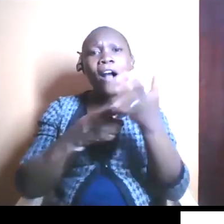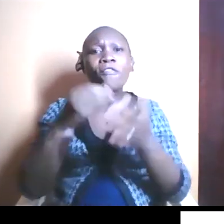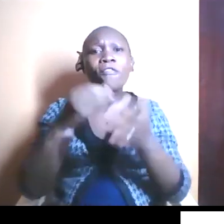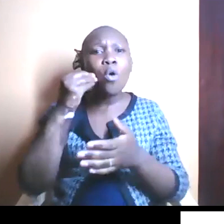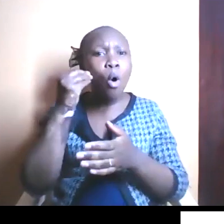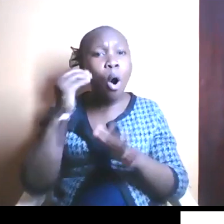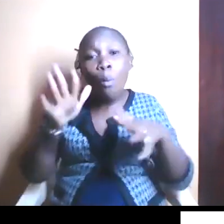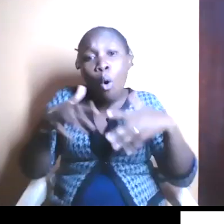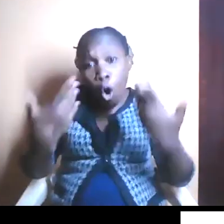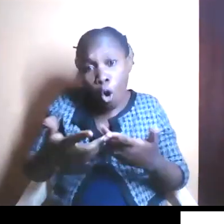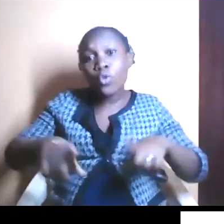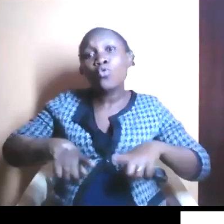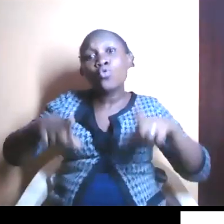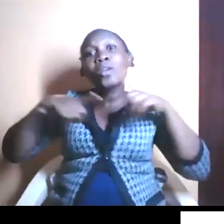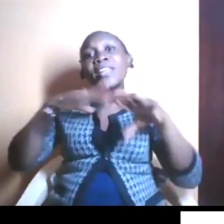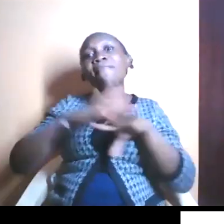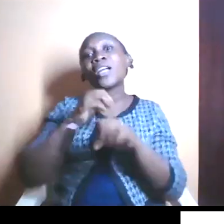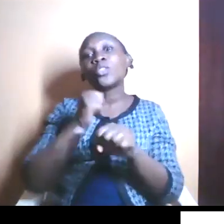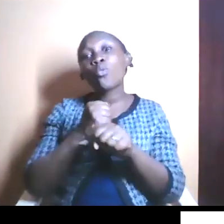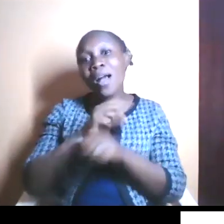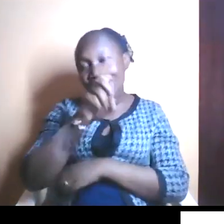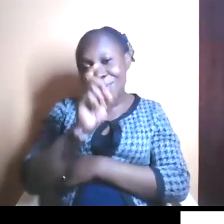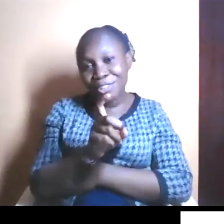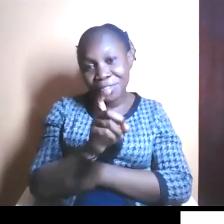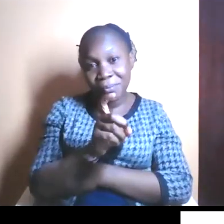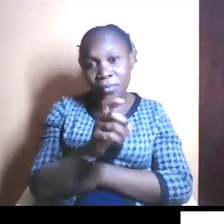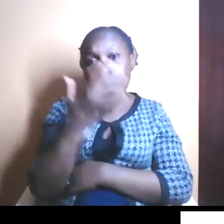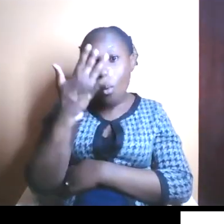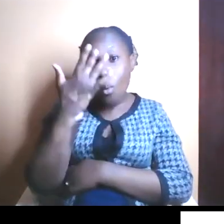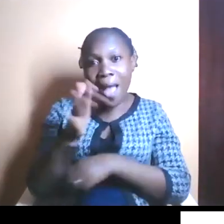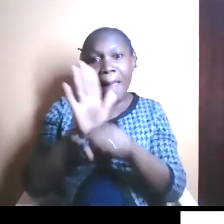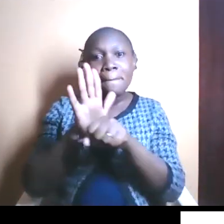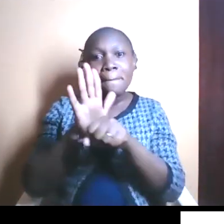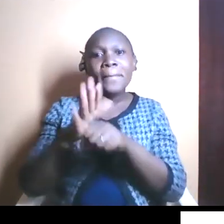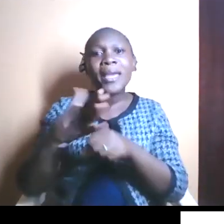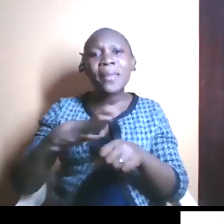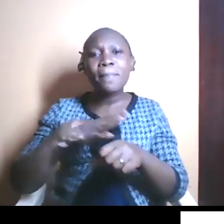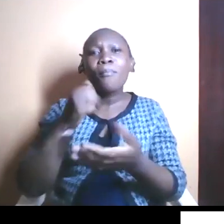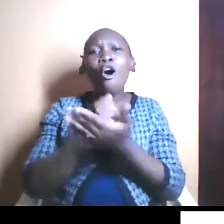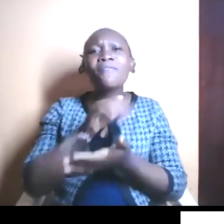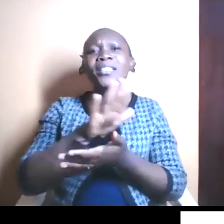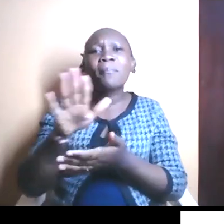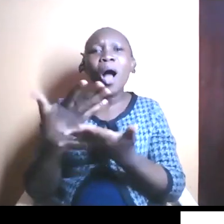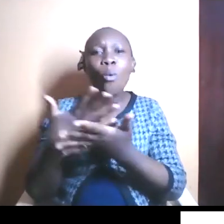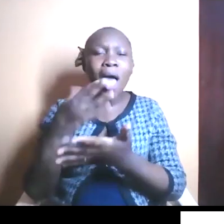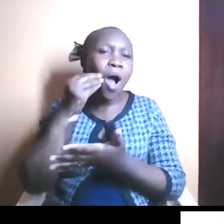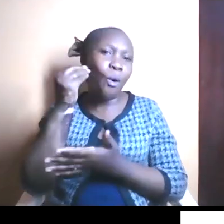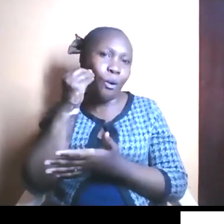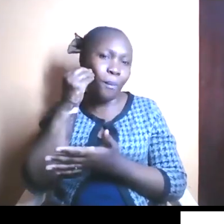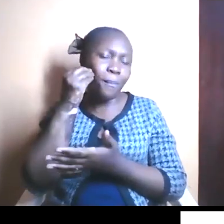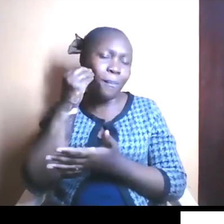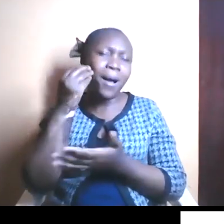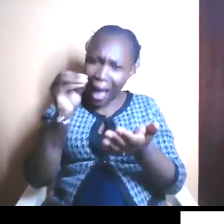work? A lot of you now have your offices in the home. So again, I ask, are